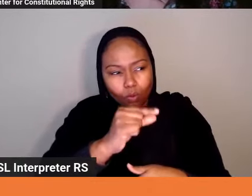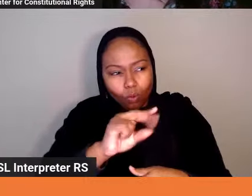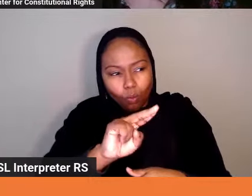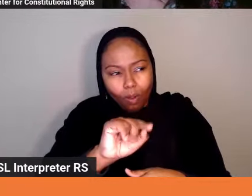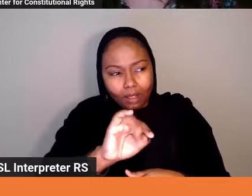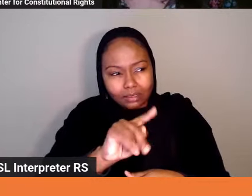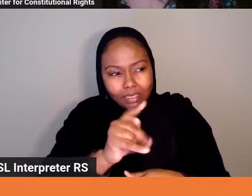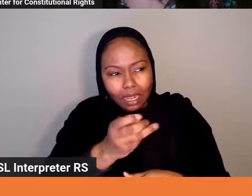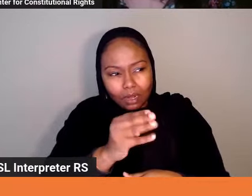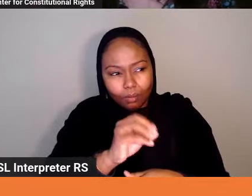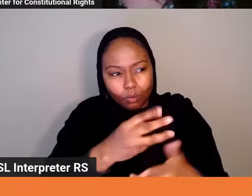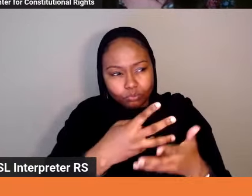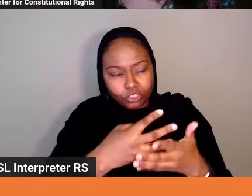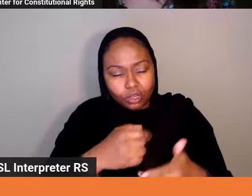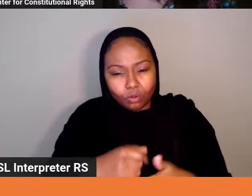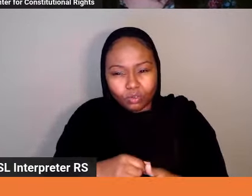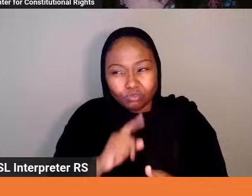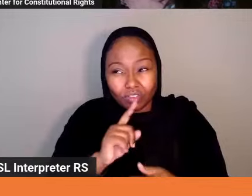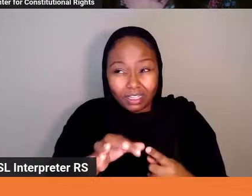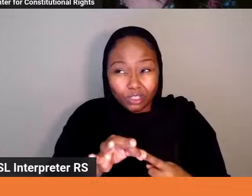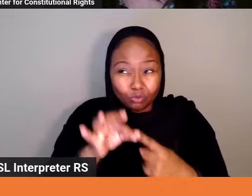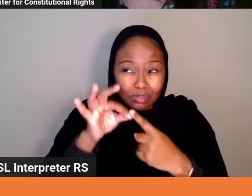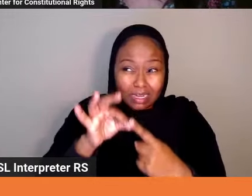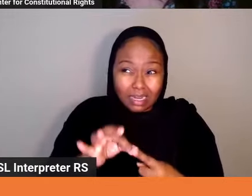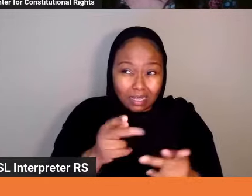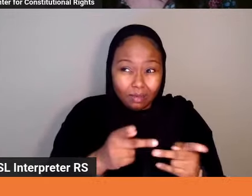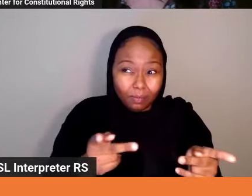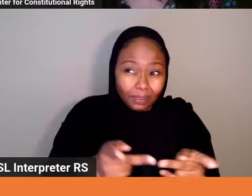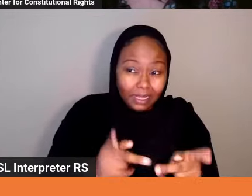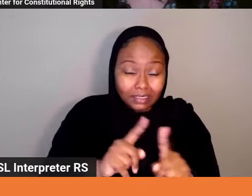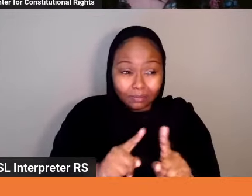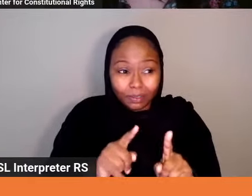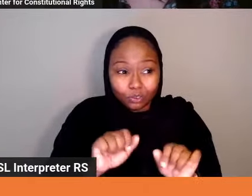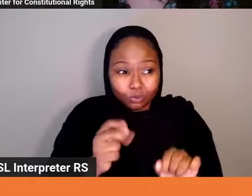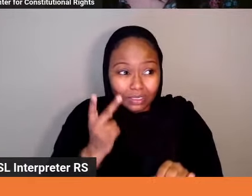place that is connected in a lot of ways to other sites of violence. So